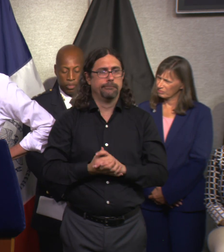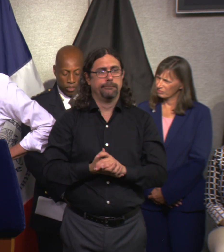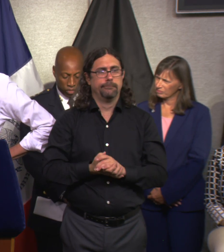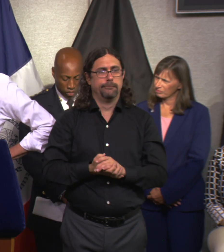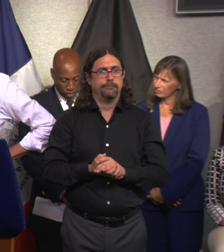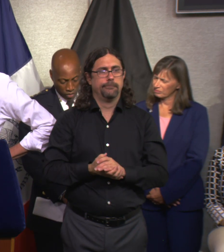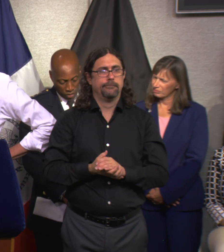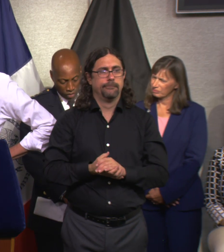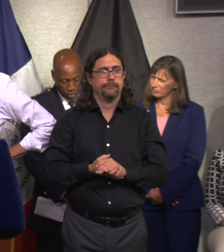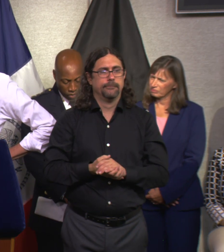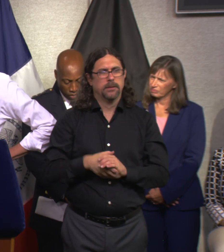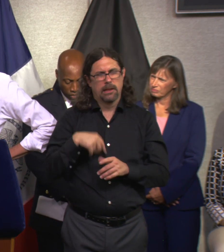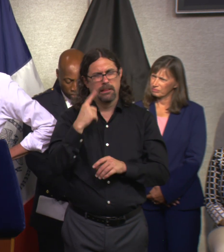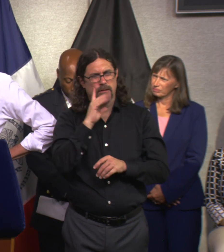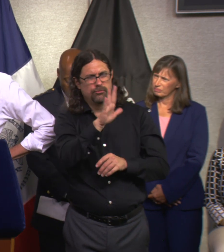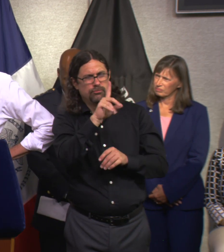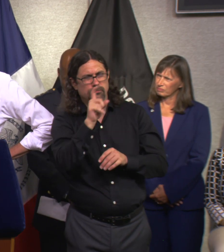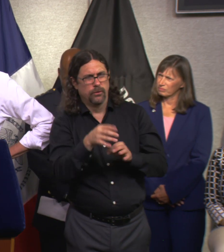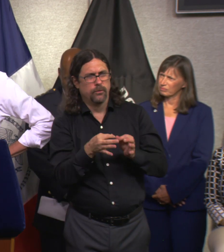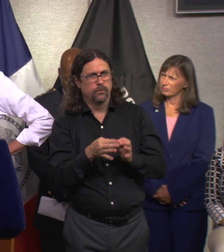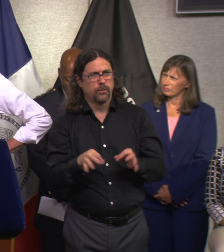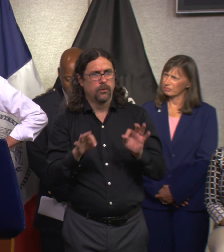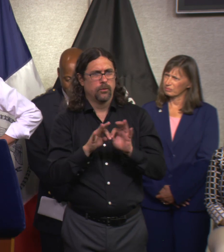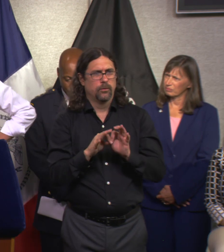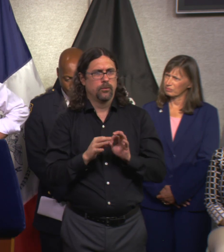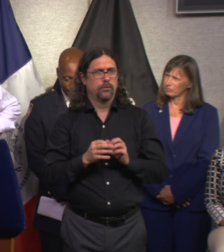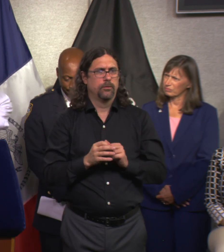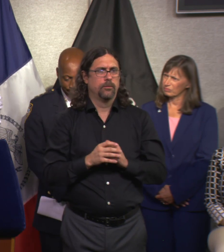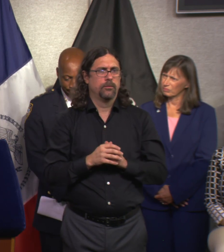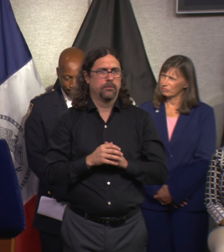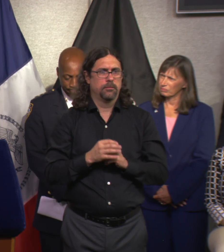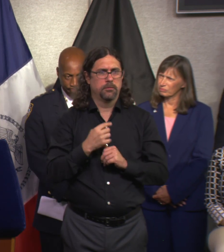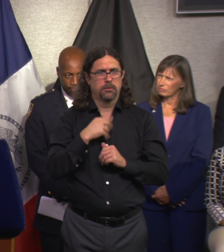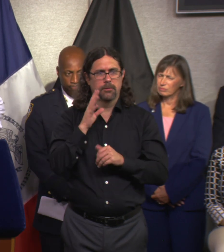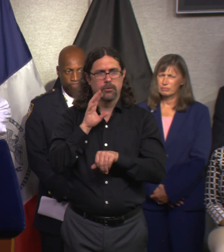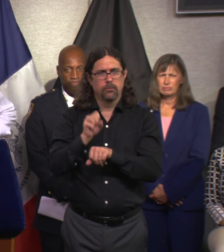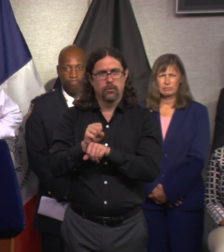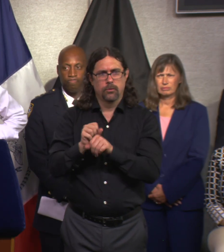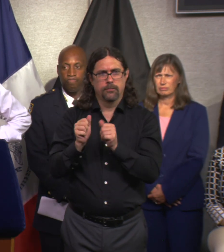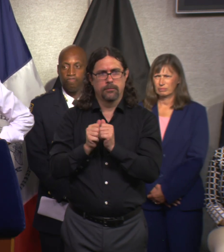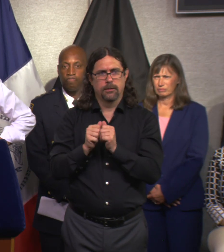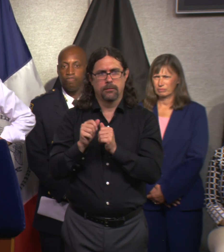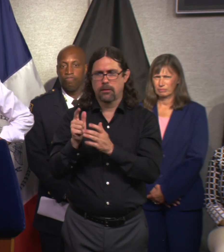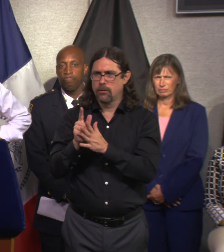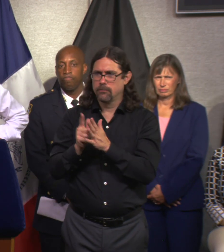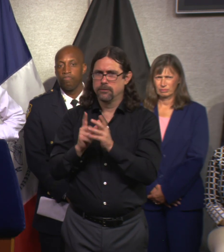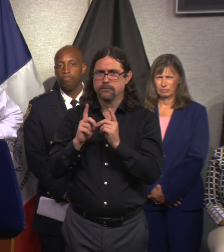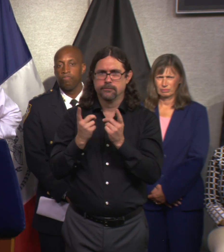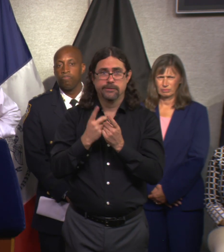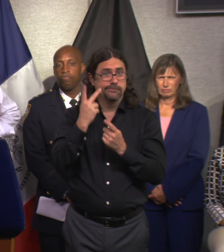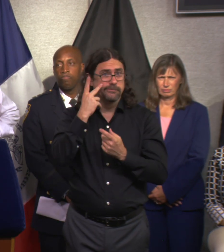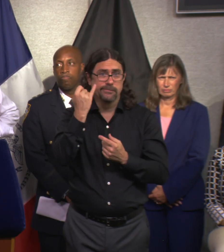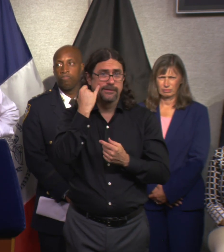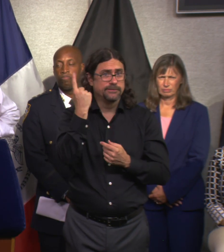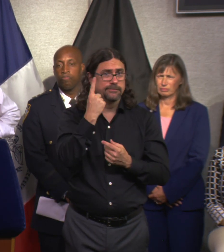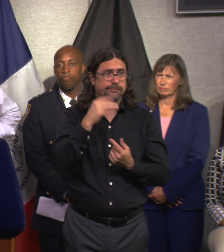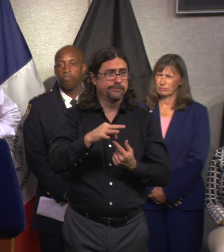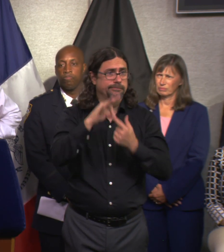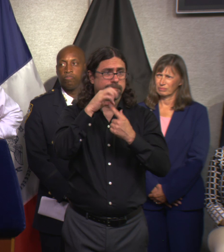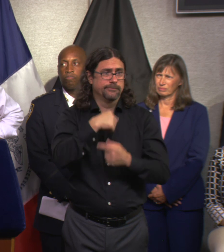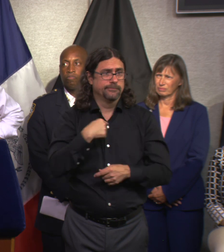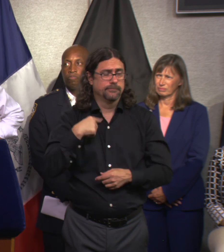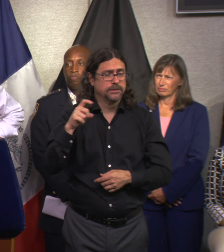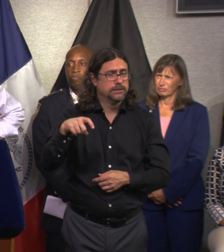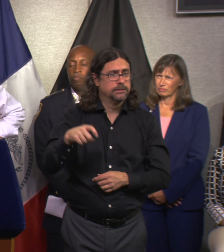law department to confirm if there's any particular tool we need to use. Okay. And again, to your